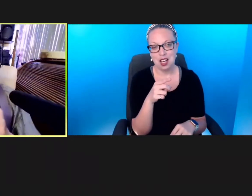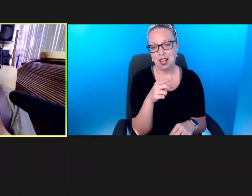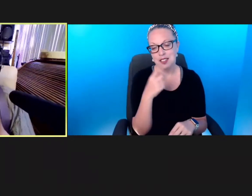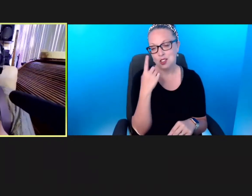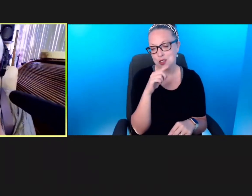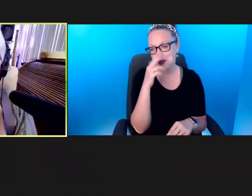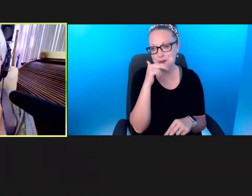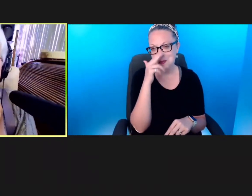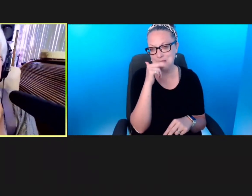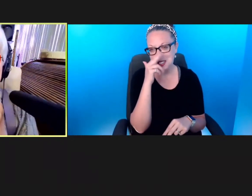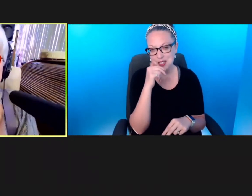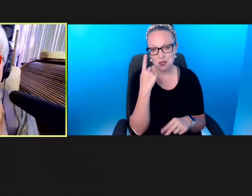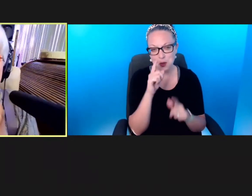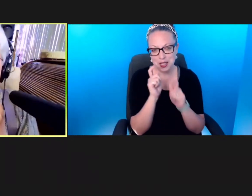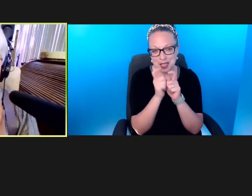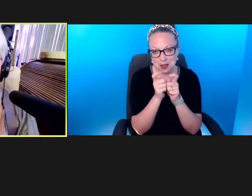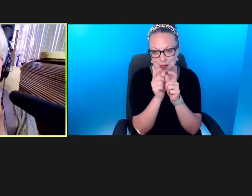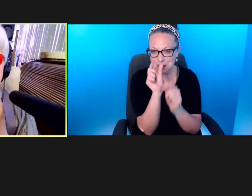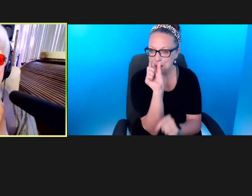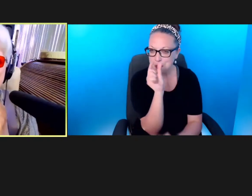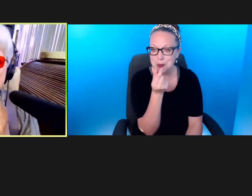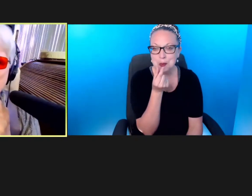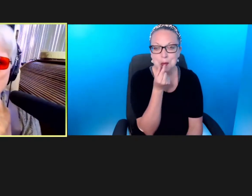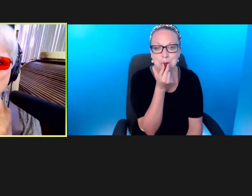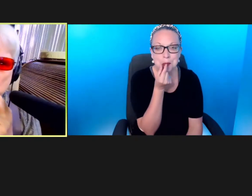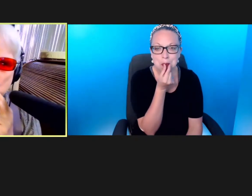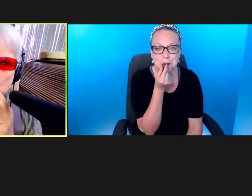people as a gift.